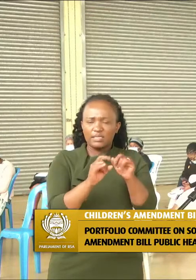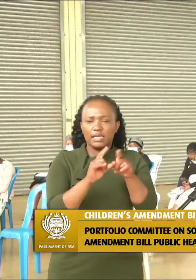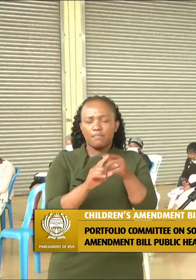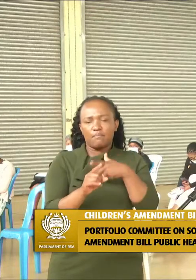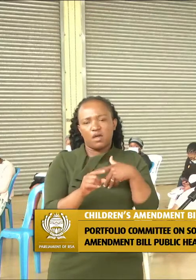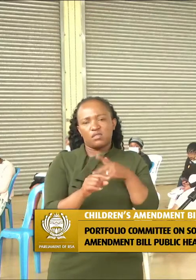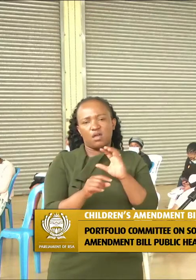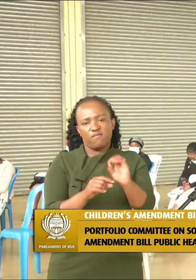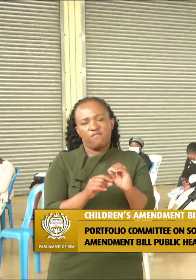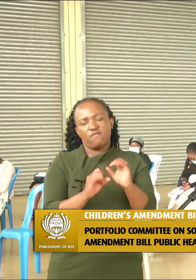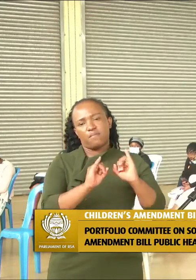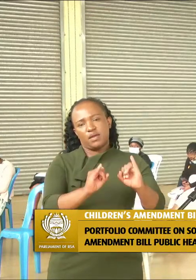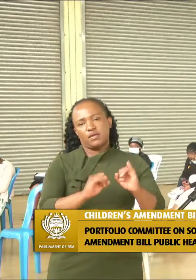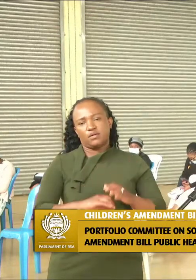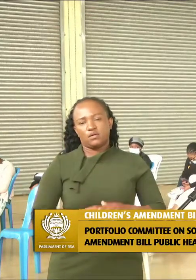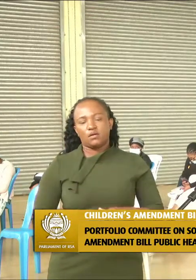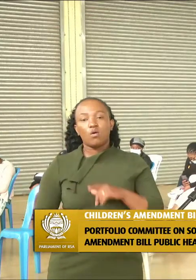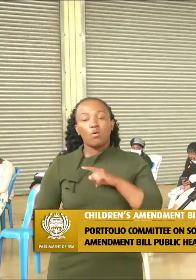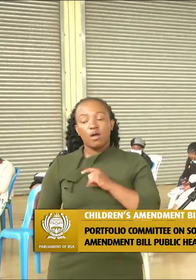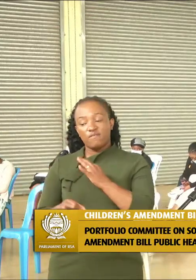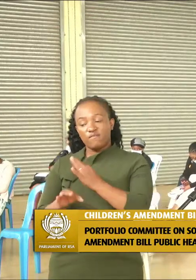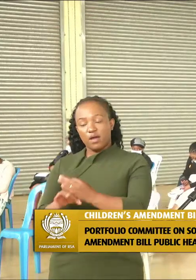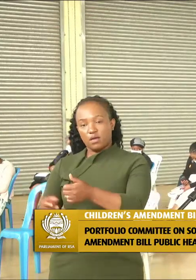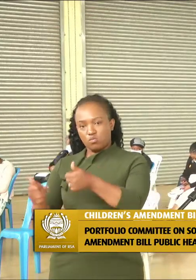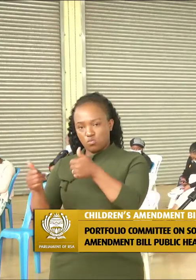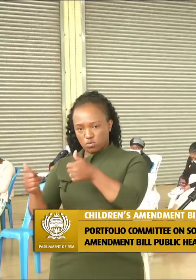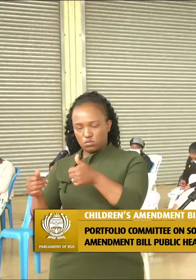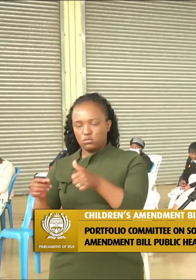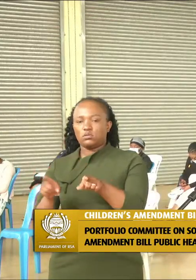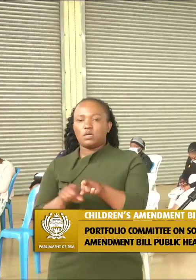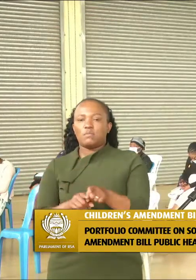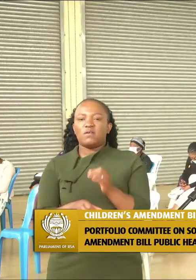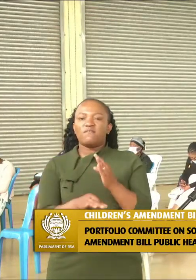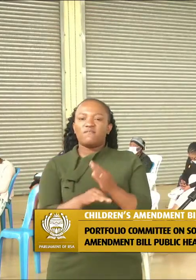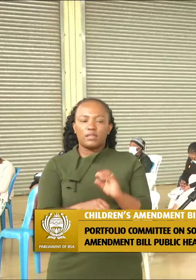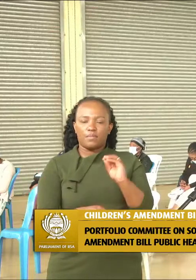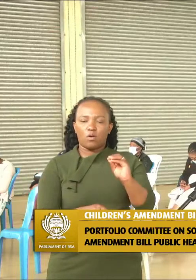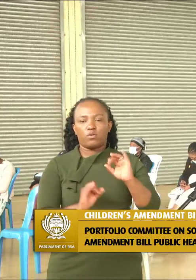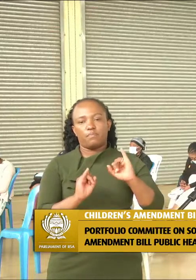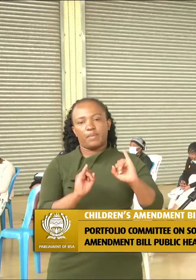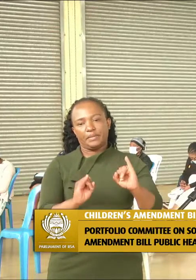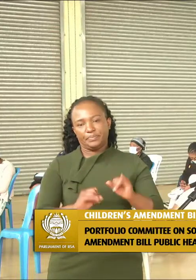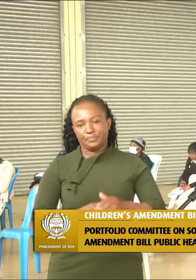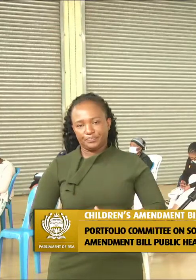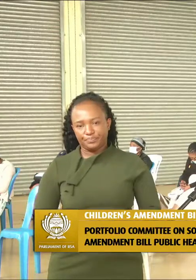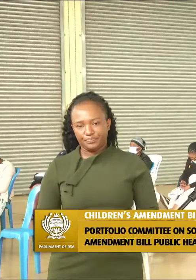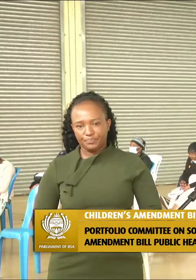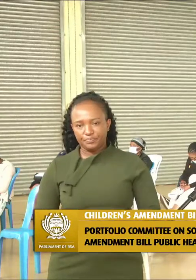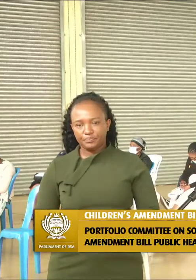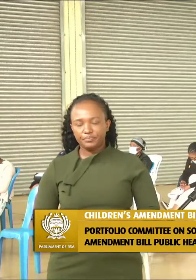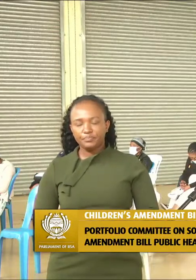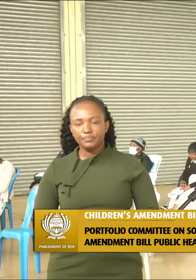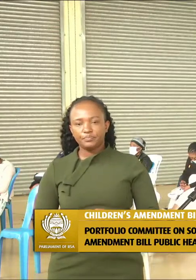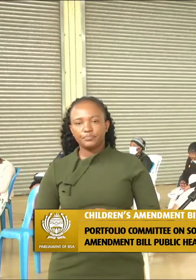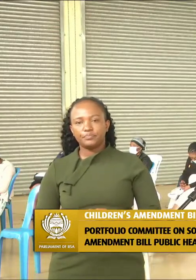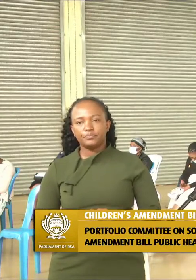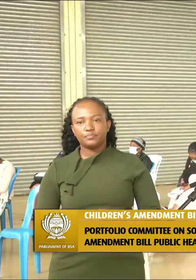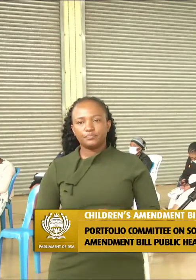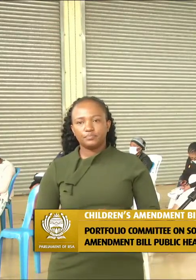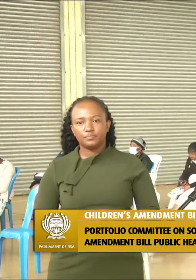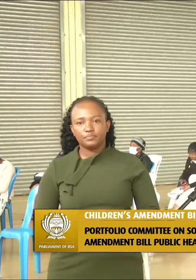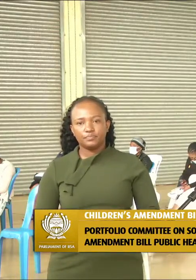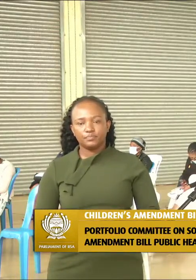Just like there's good fathers, there's bad fathers. Njengoba kunjalo nangobaba kukhona abahle kukhona ababhedayo